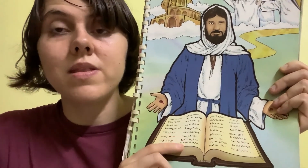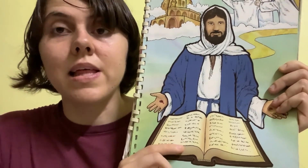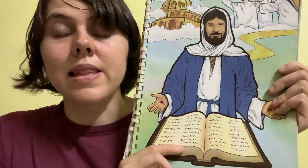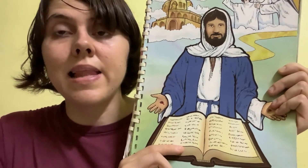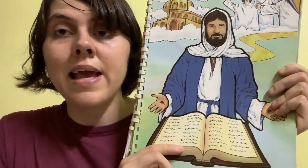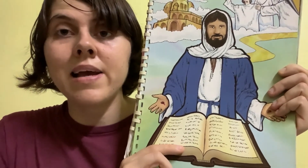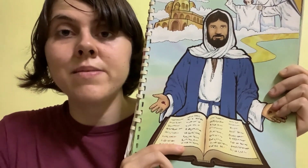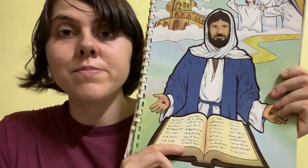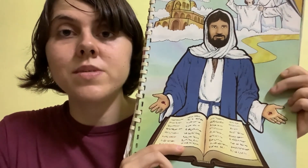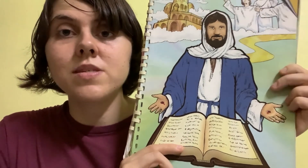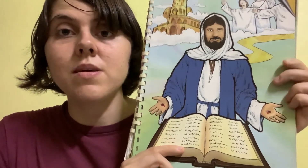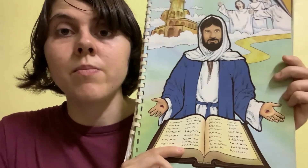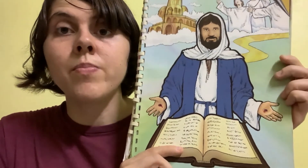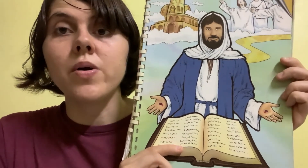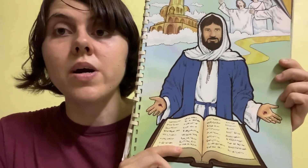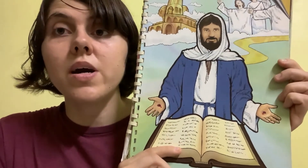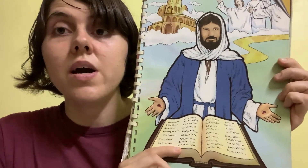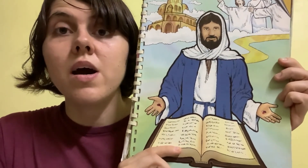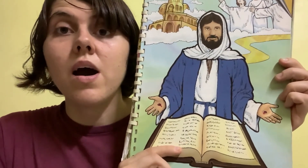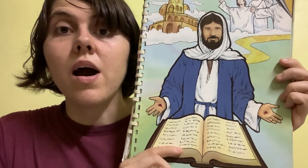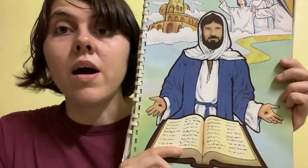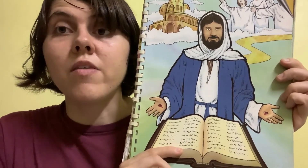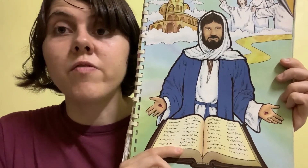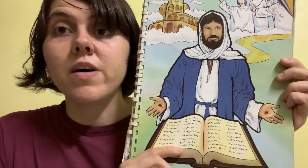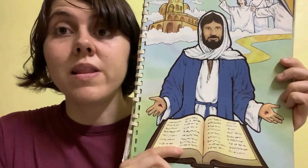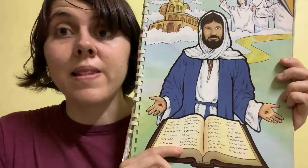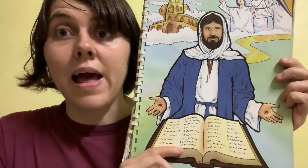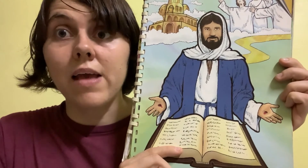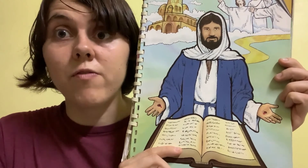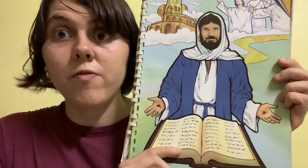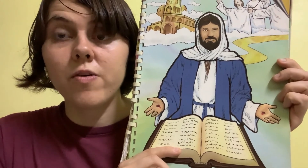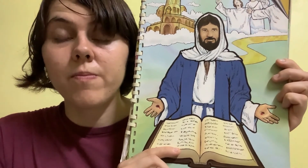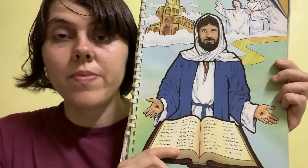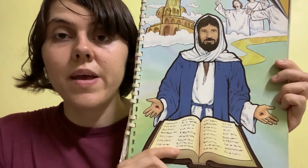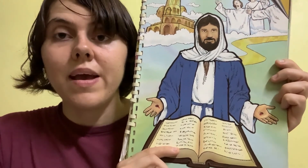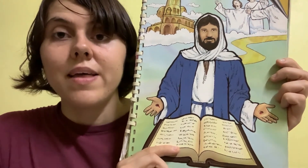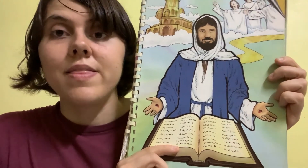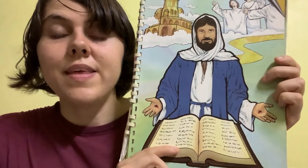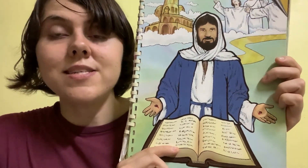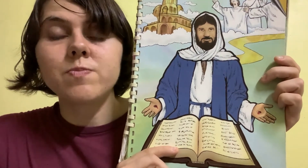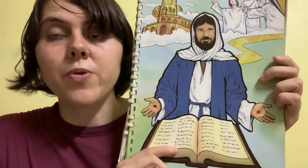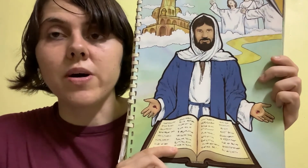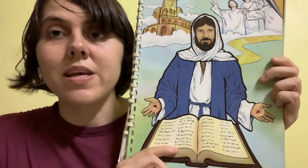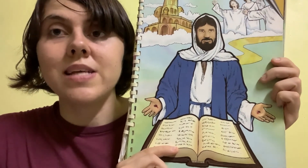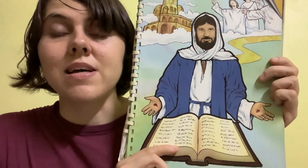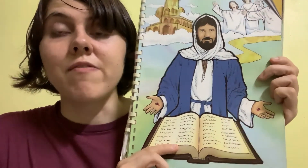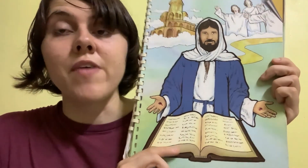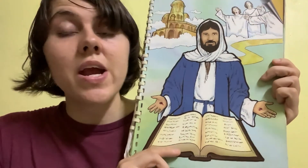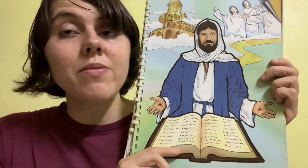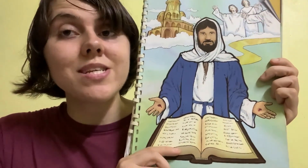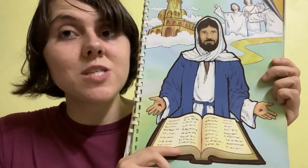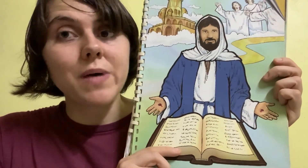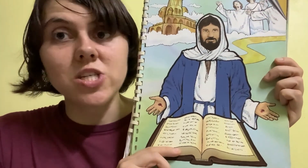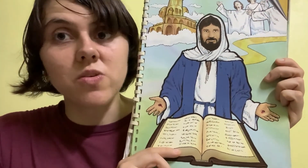the Lamb's Book of Life. This book is a very special